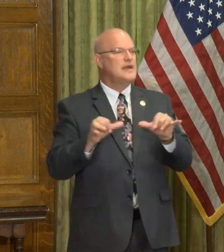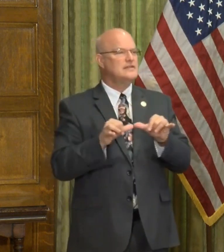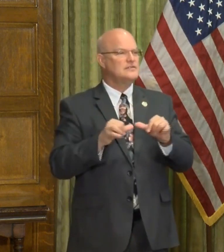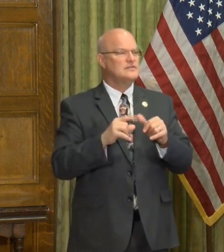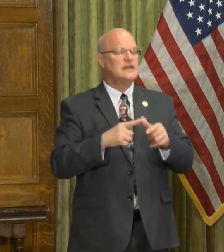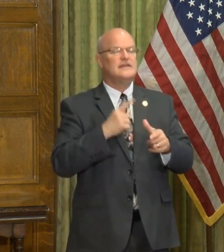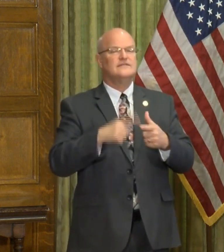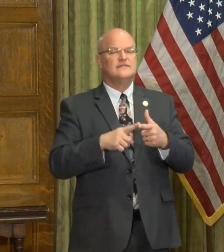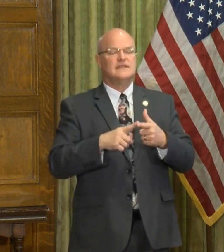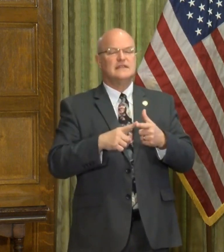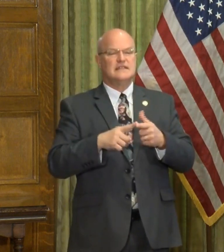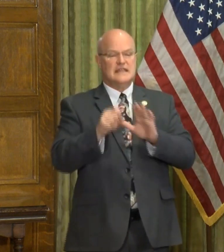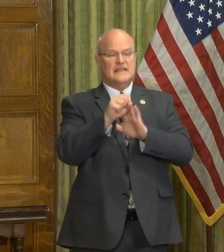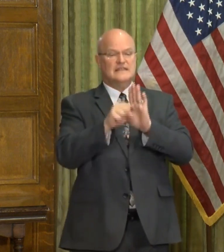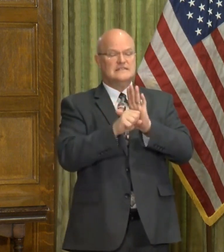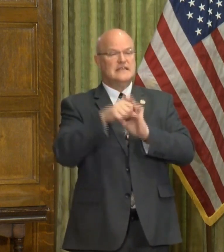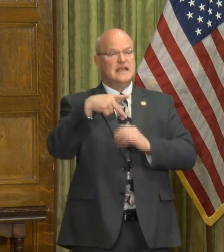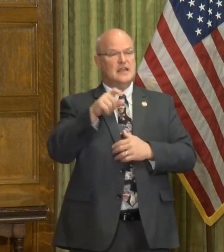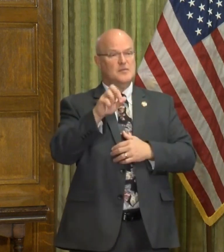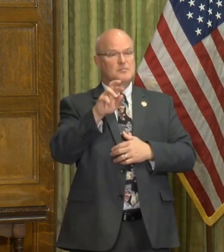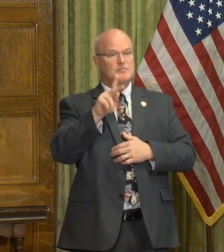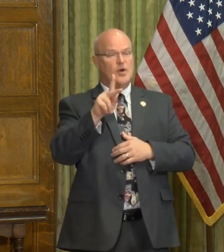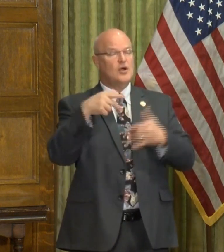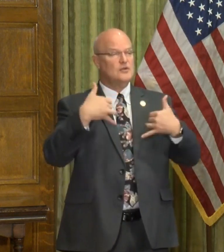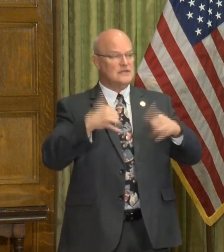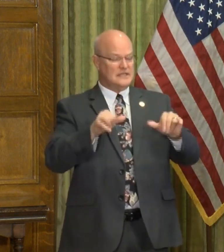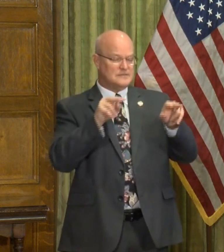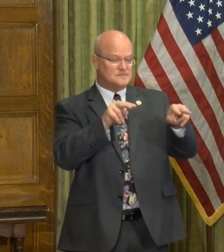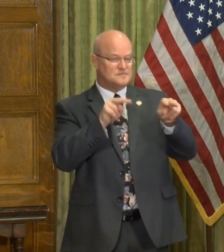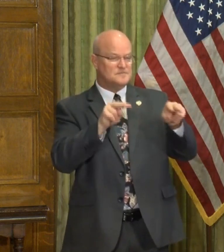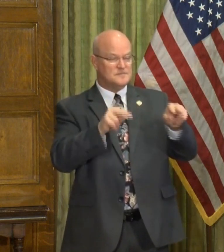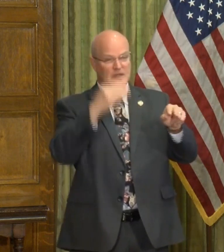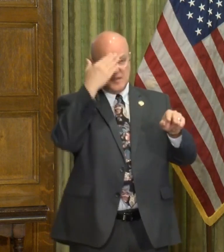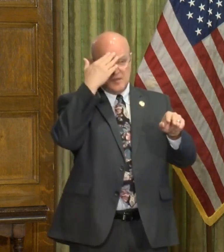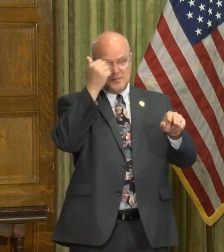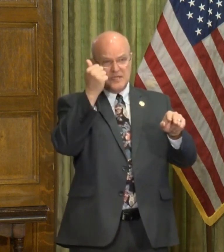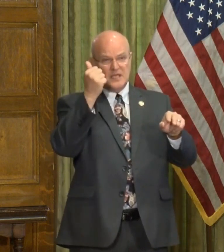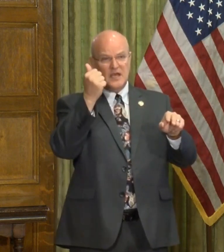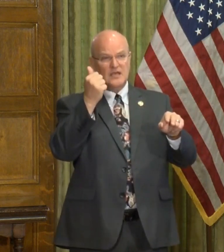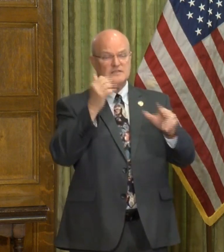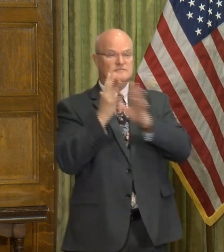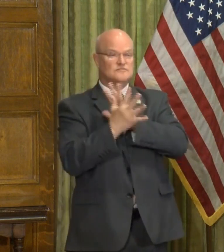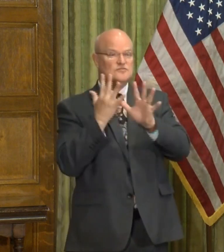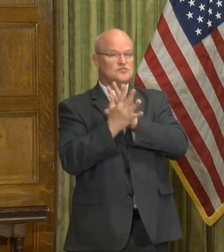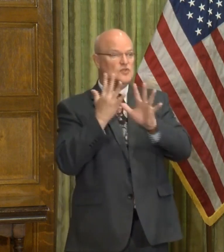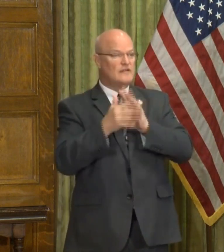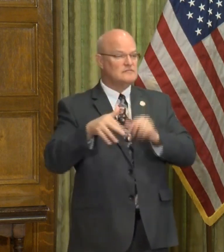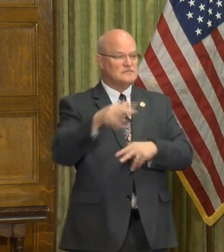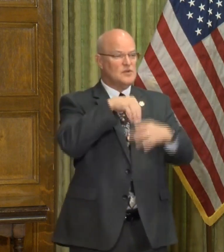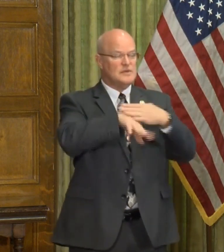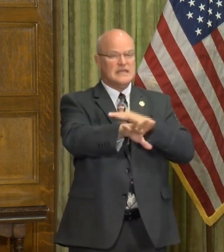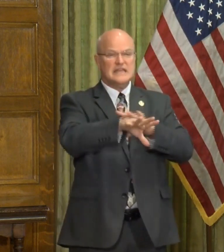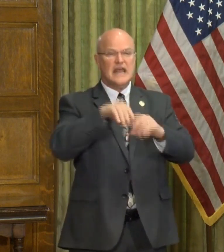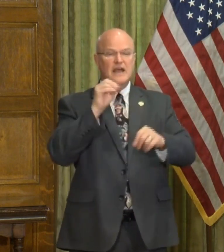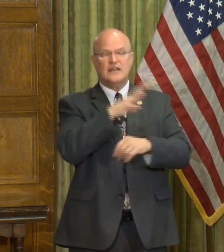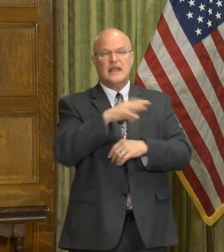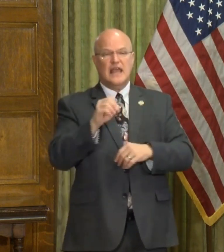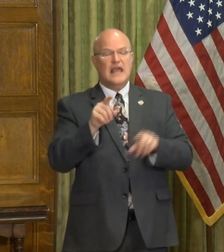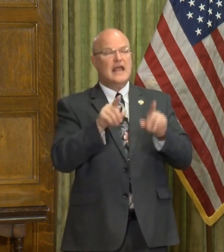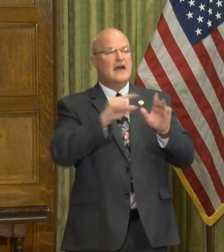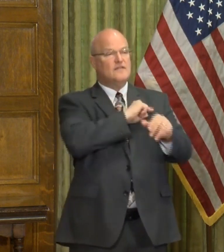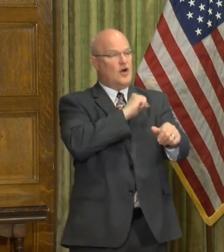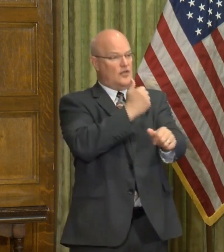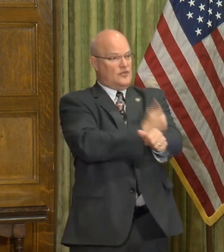measures. Then finally, state parks. We are continuing to monitor those because of the traffic there,